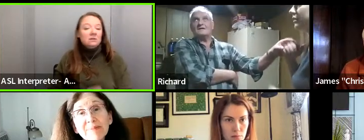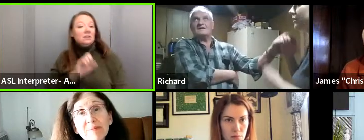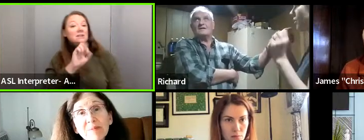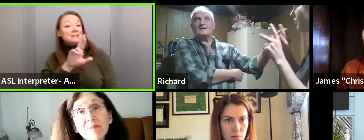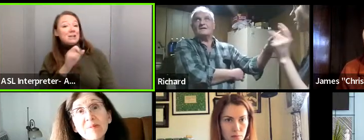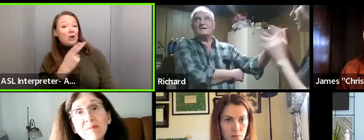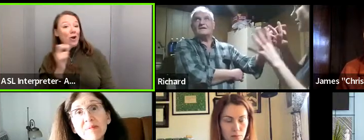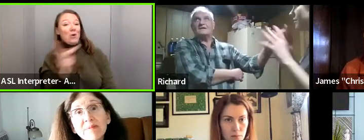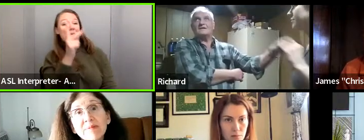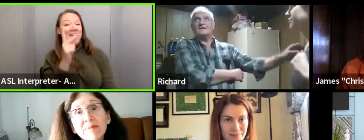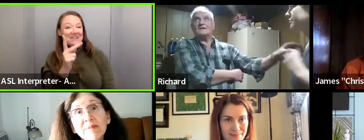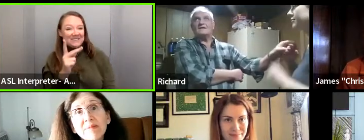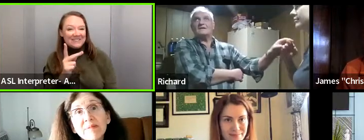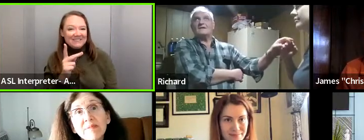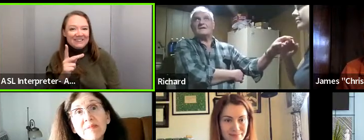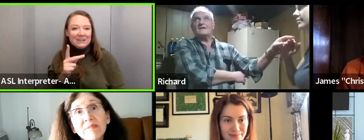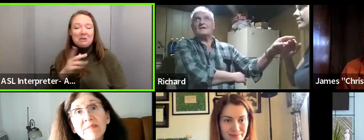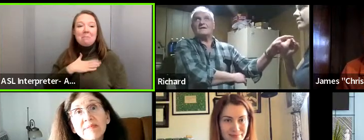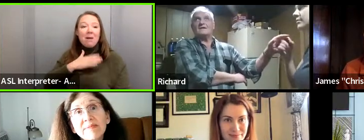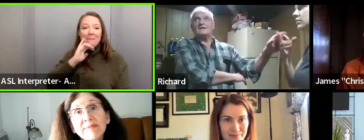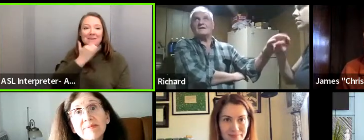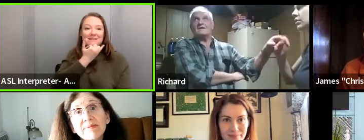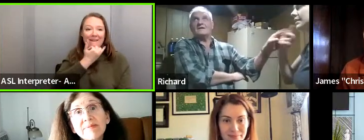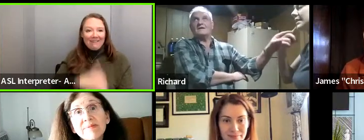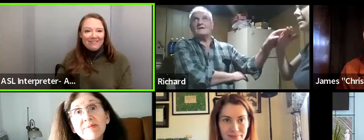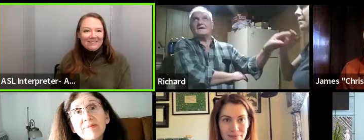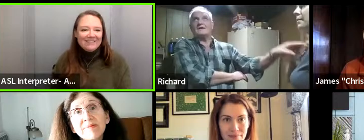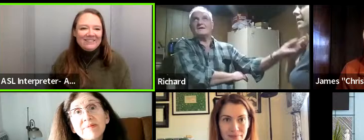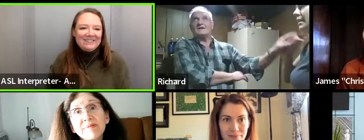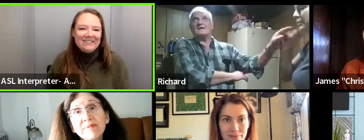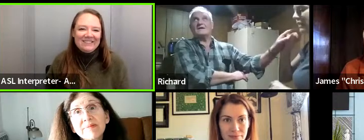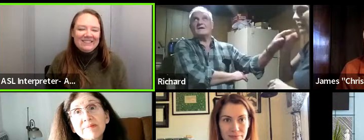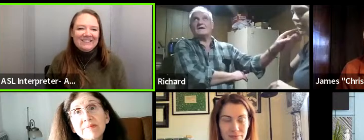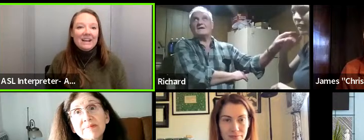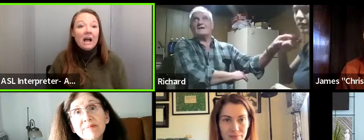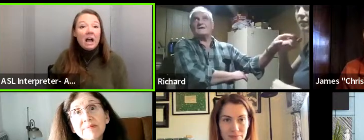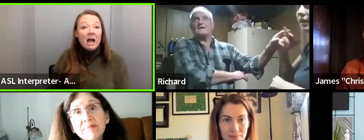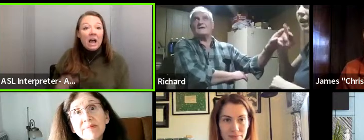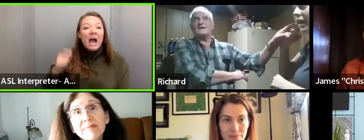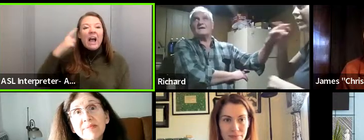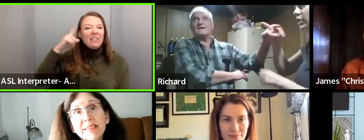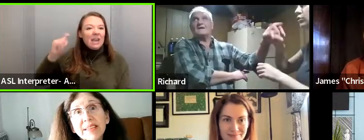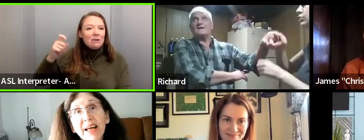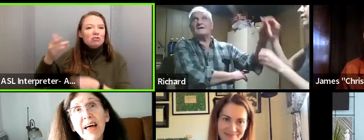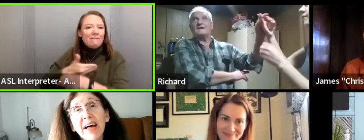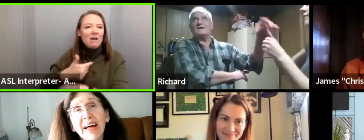So, my mistake. I think you should fire me.